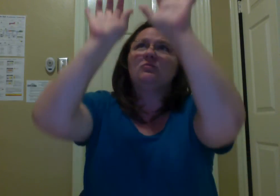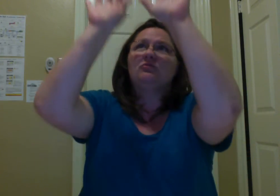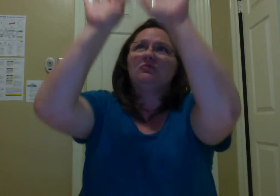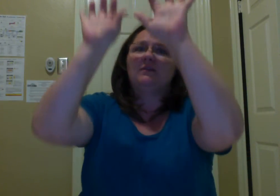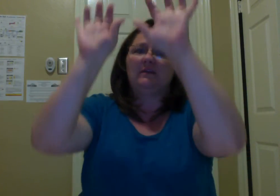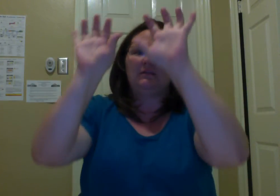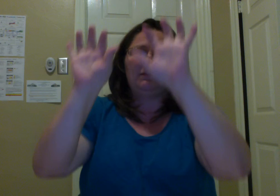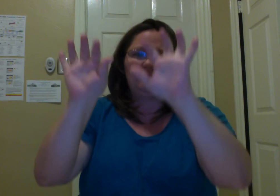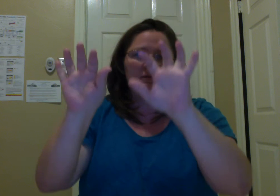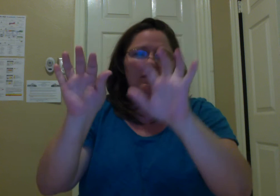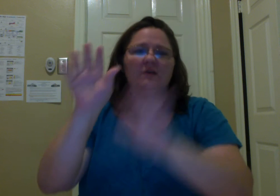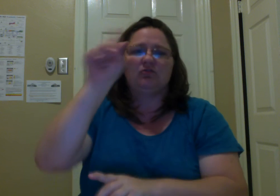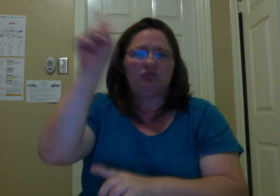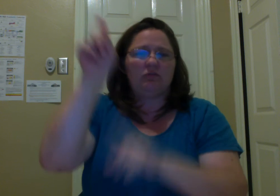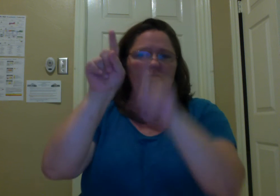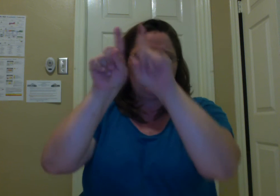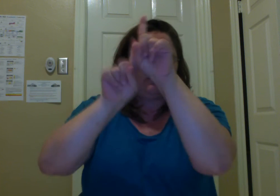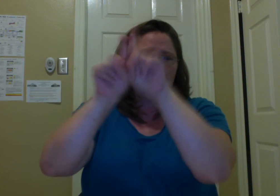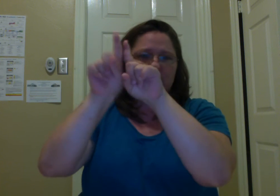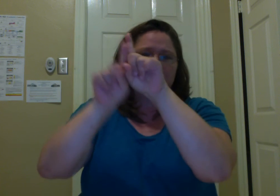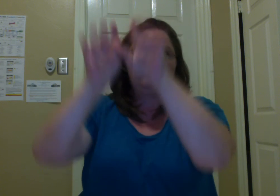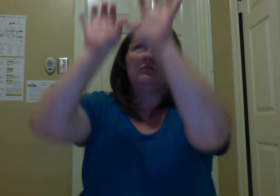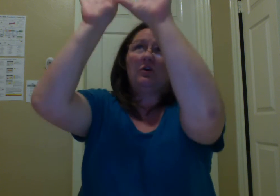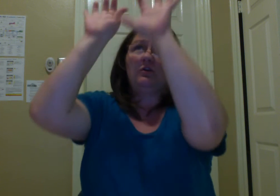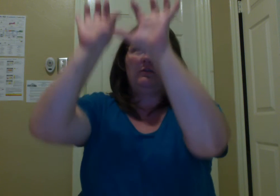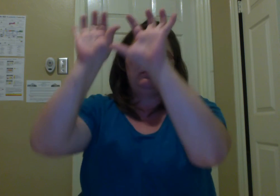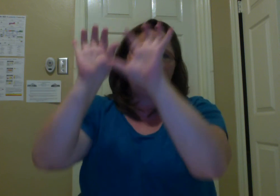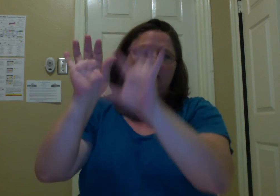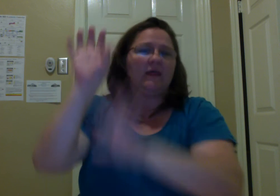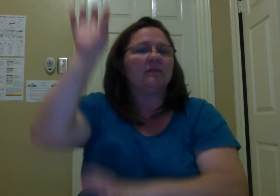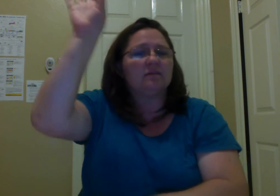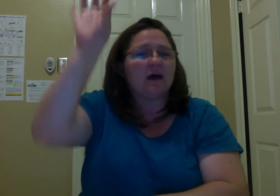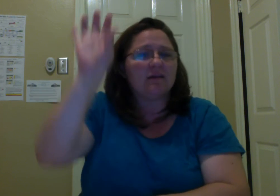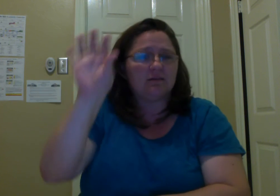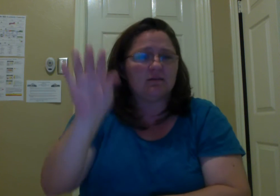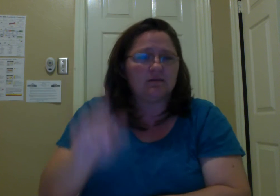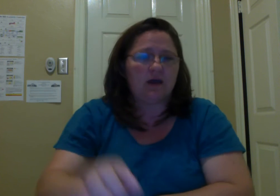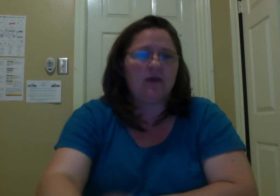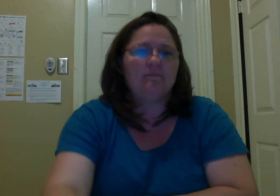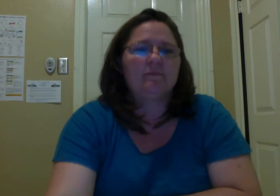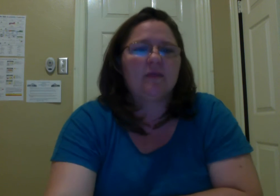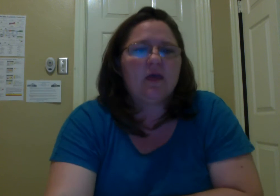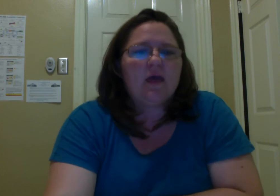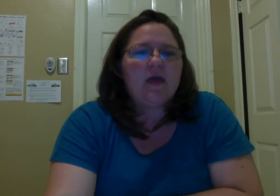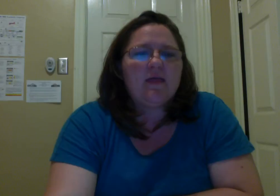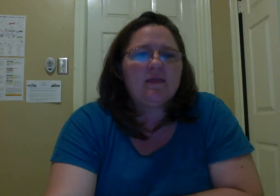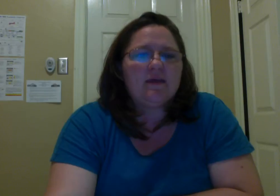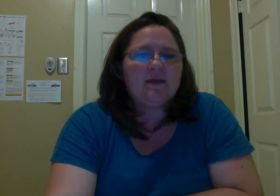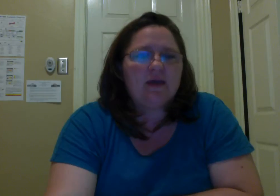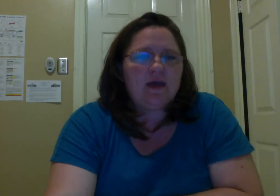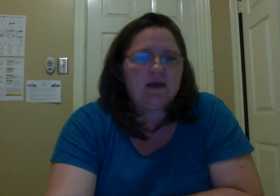do this to show the stars in the sky. So stars, and then like the dots in the sky. And then